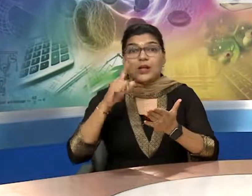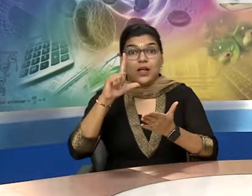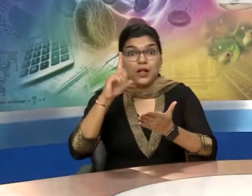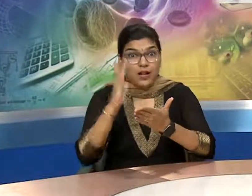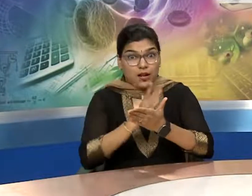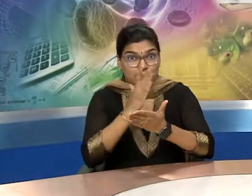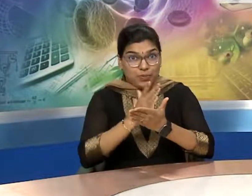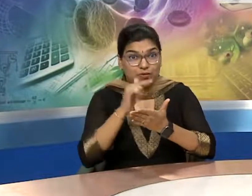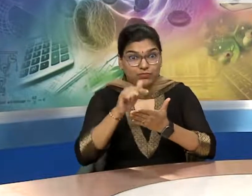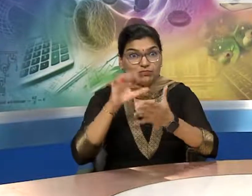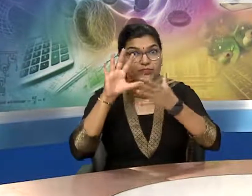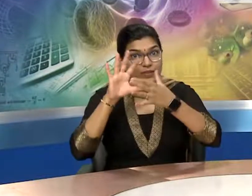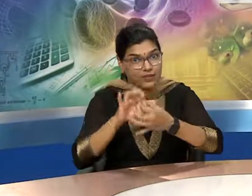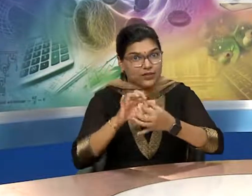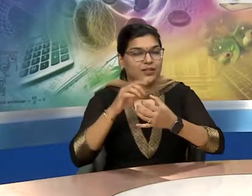subject Library Science,